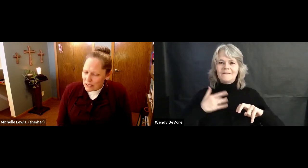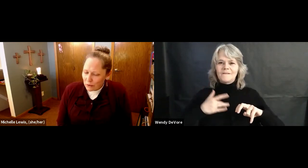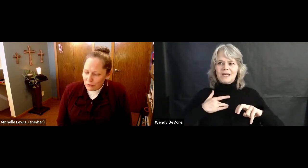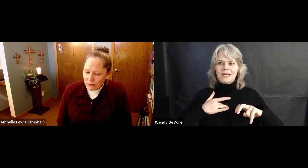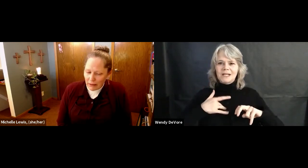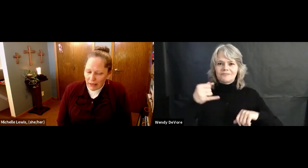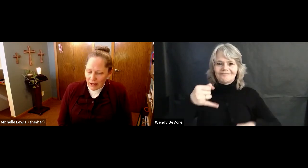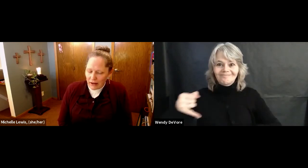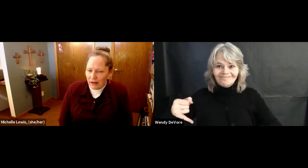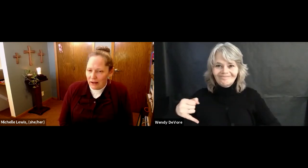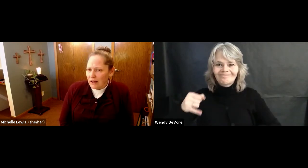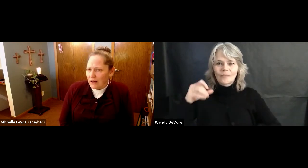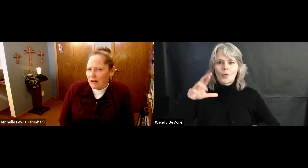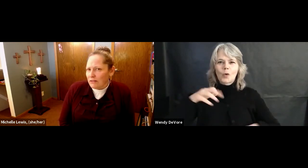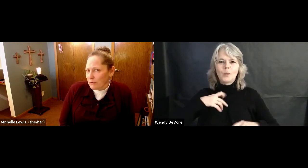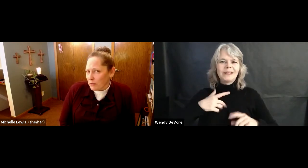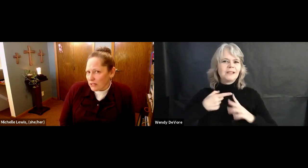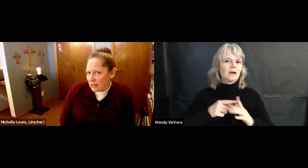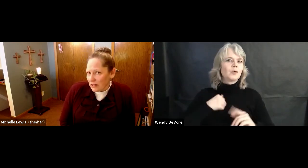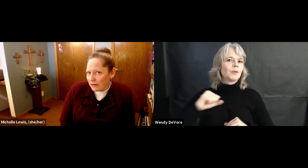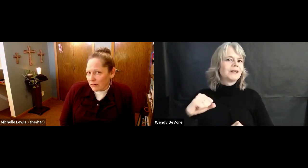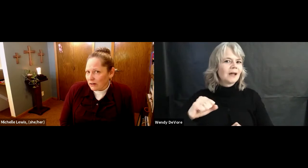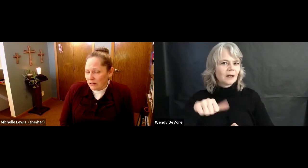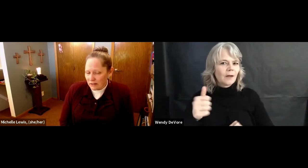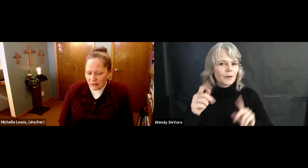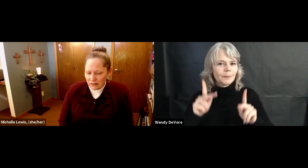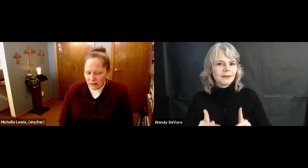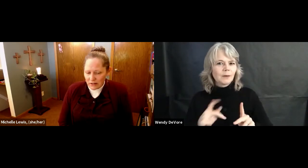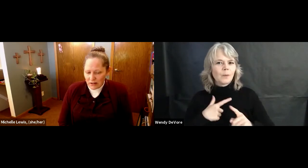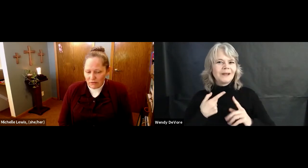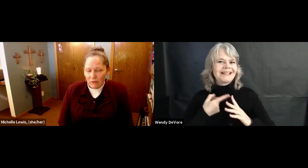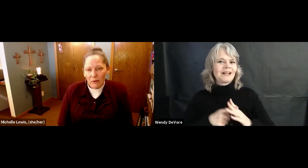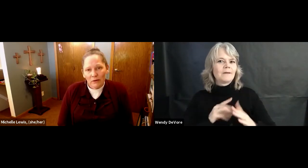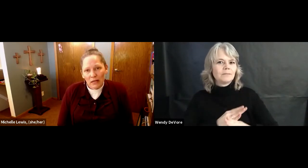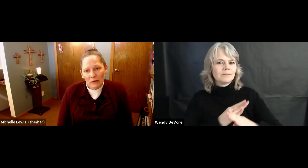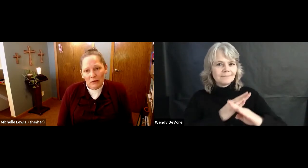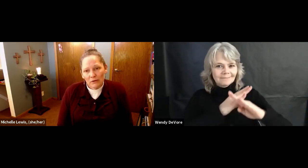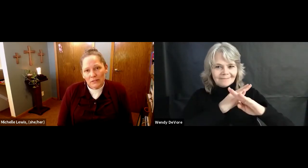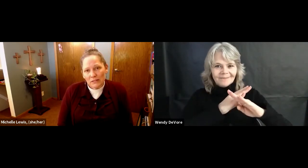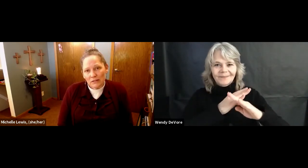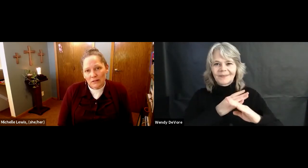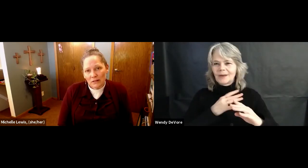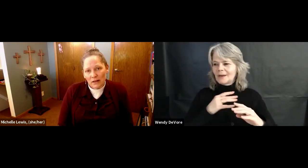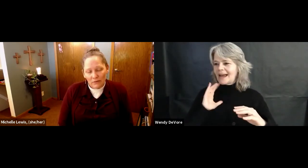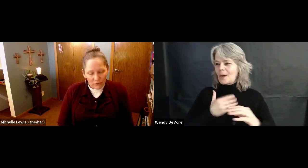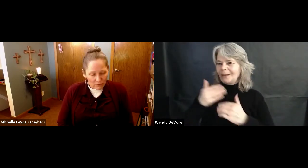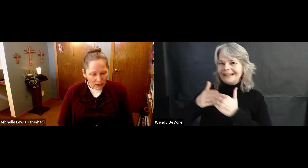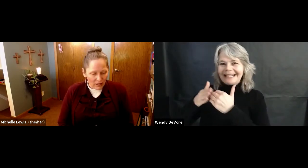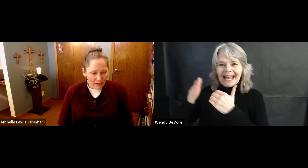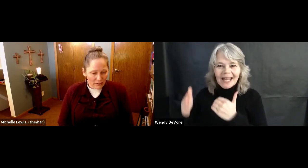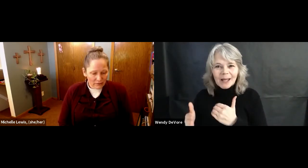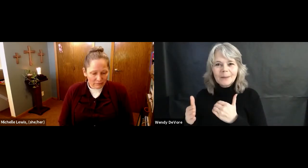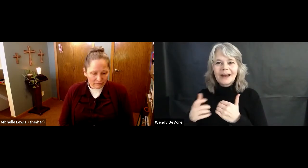When do we hold back from one another, from our neighbors, and